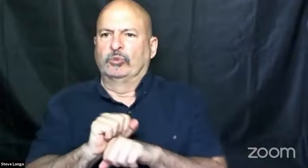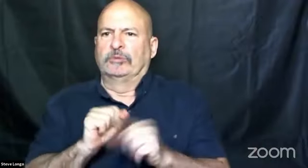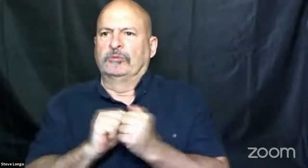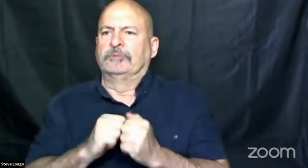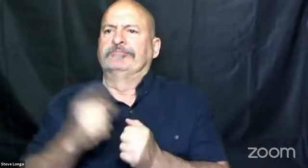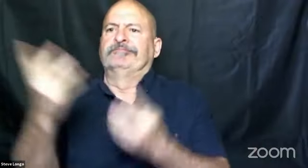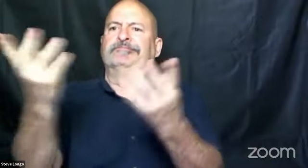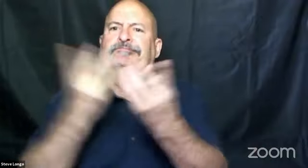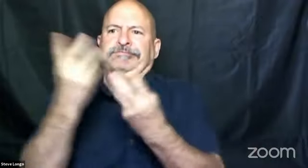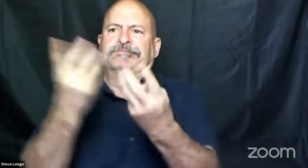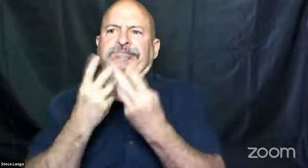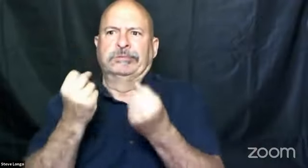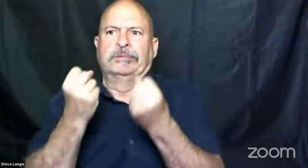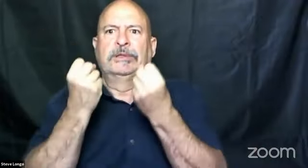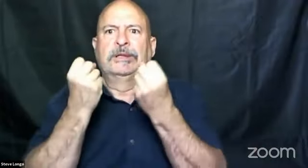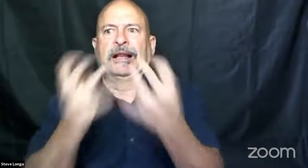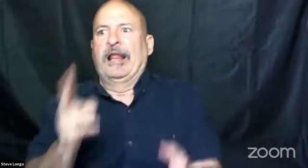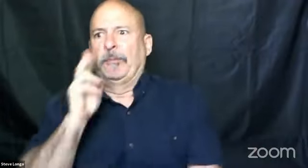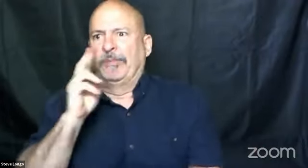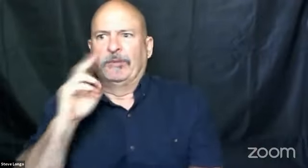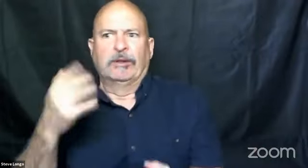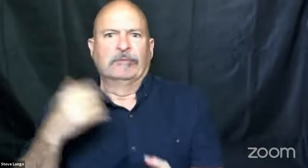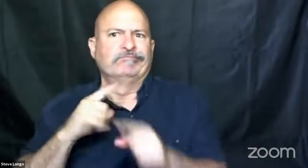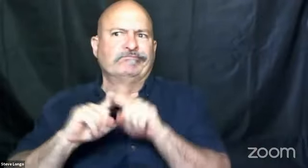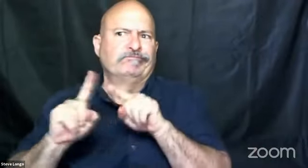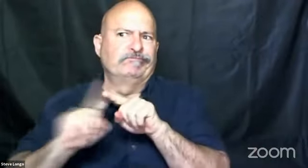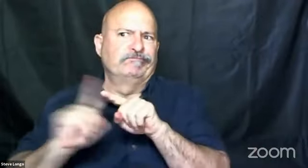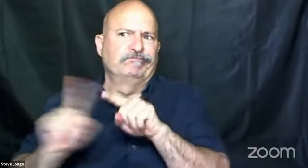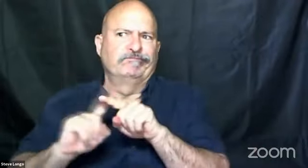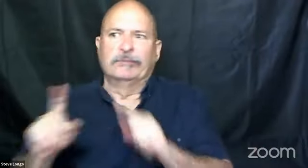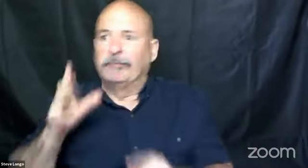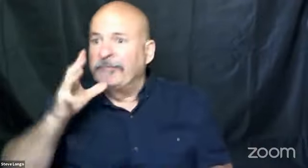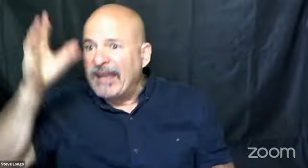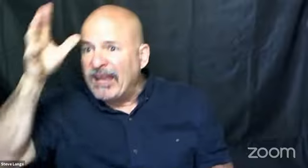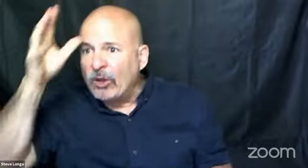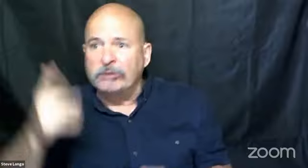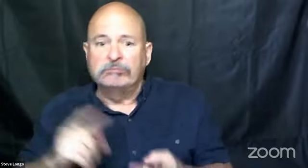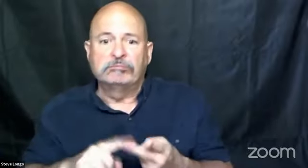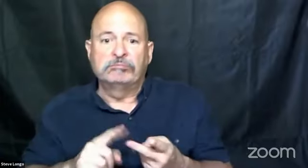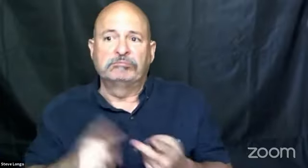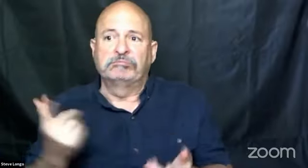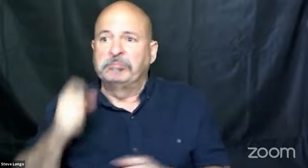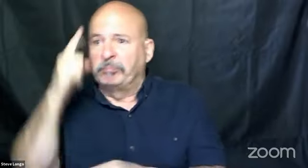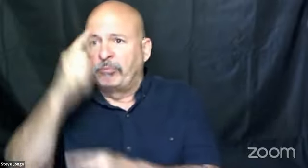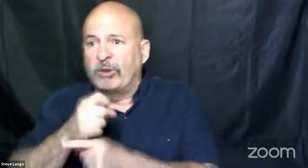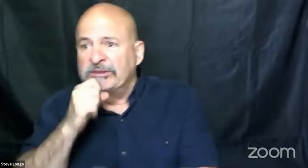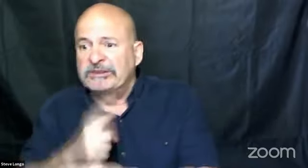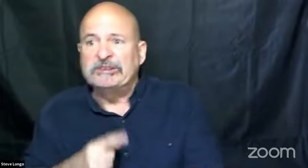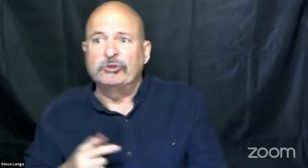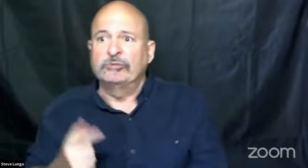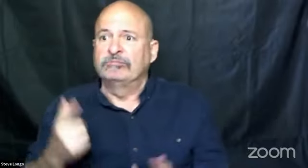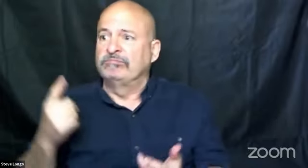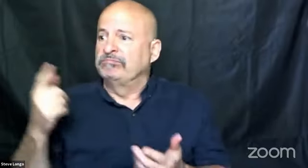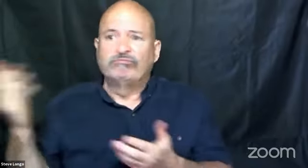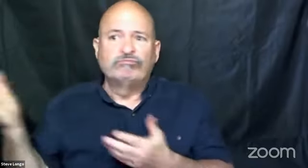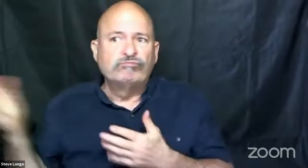was I? Michelle and I, yes, at Martha's Vineyard, we were at the front door and we were seeing people of all sorts